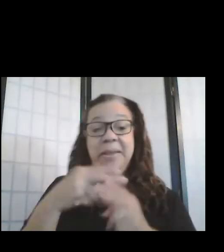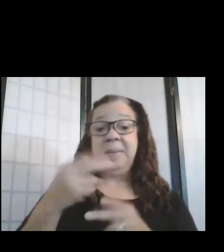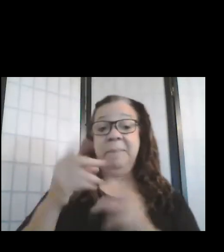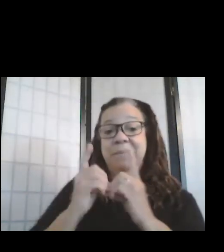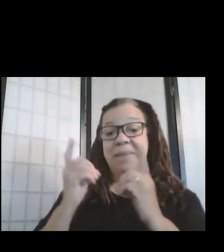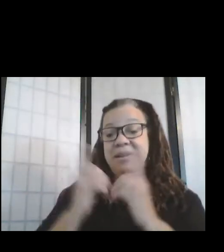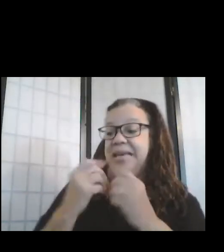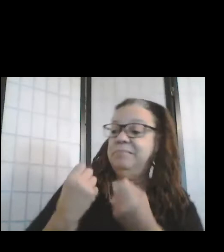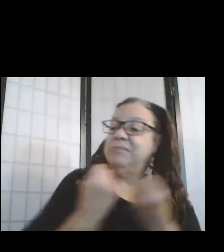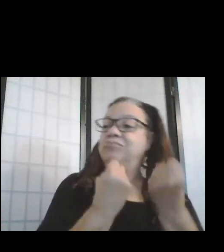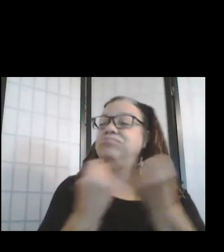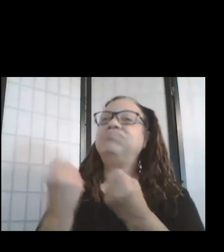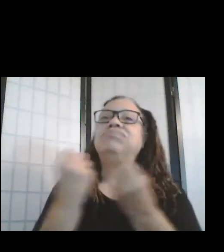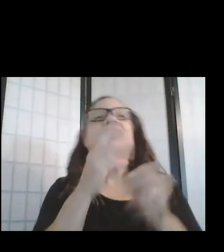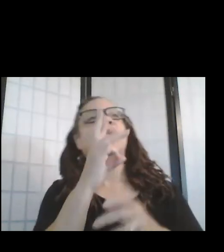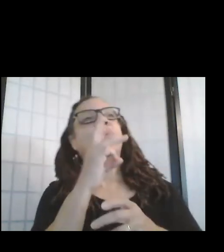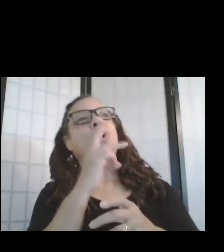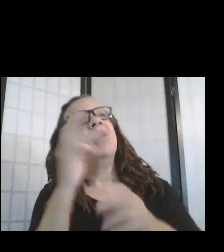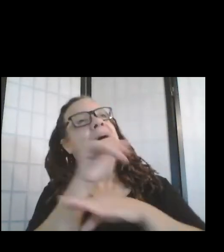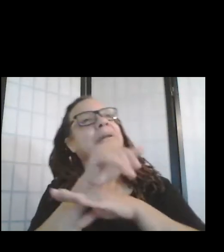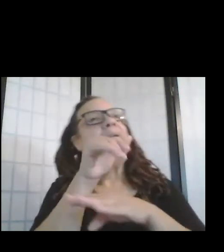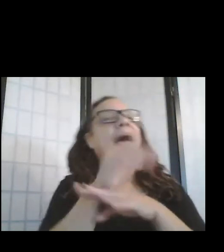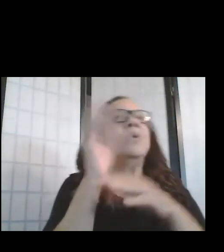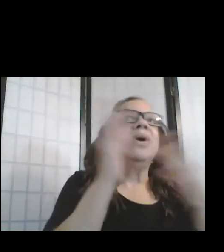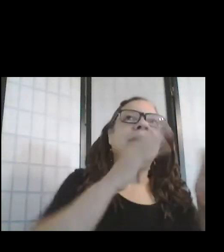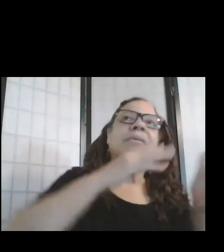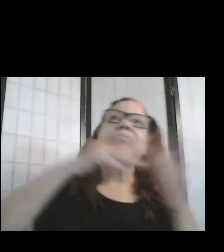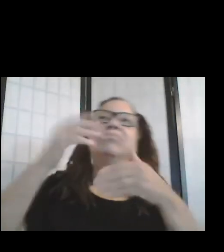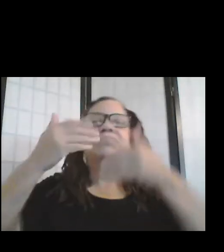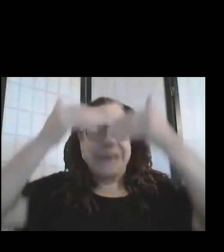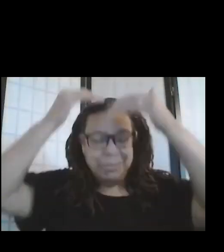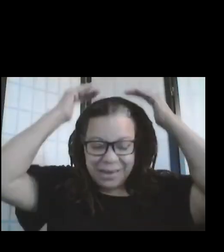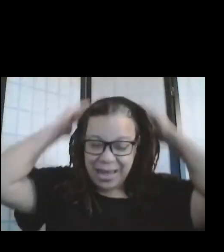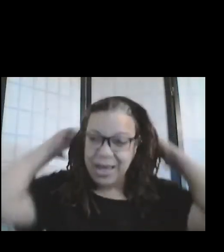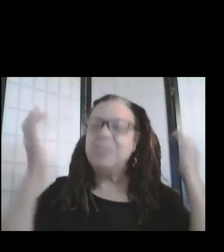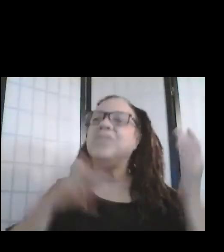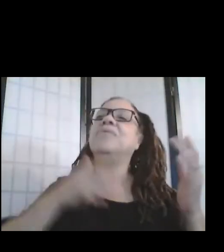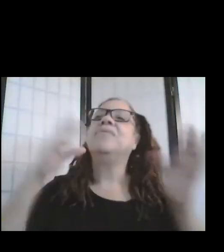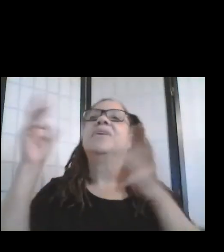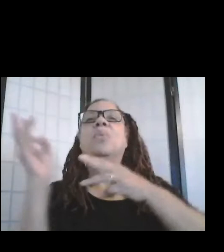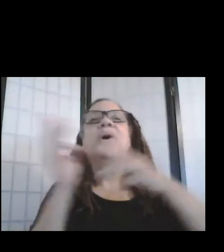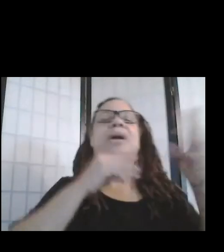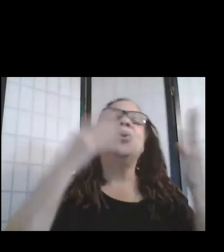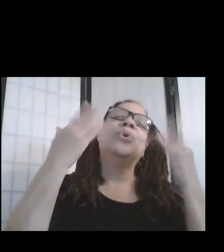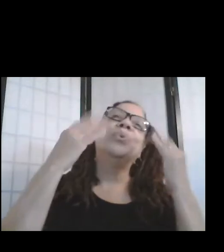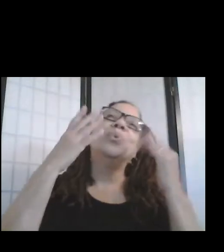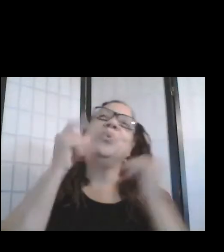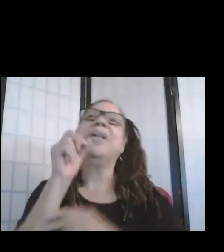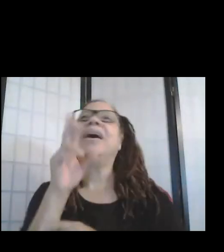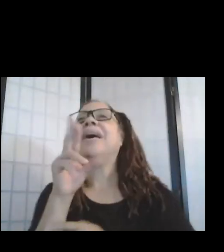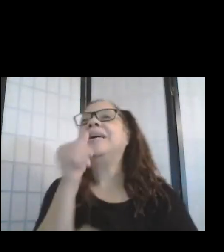by the bay, the night wind soft, top down, you'd feel the flow, air cool and secret in the